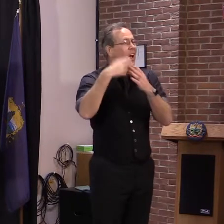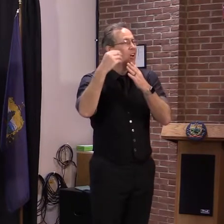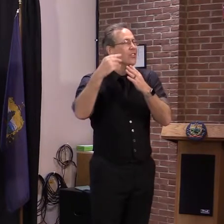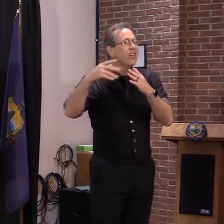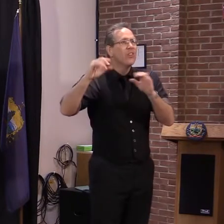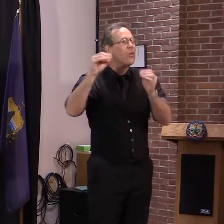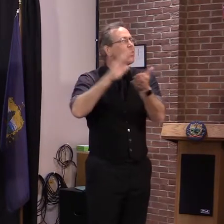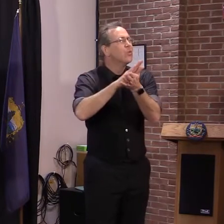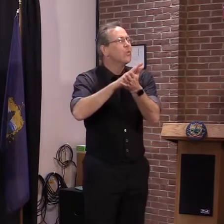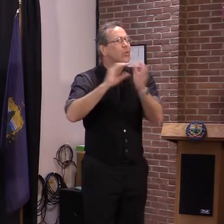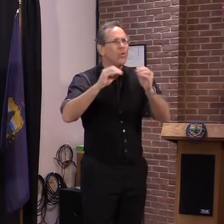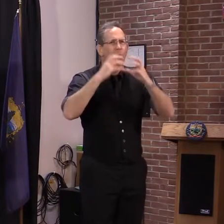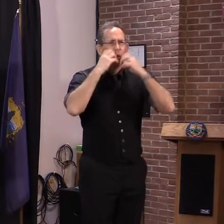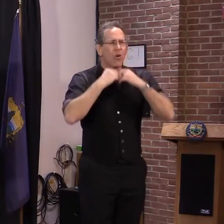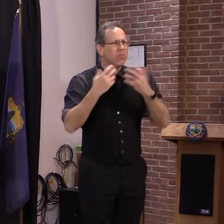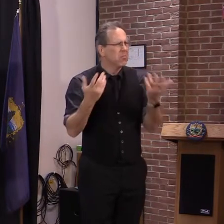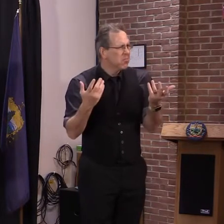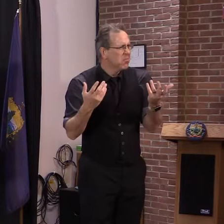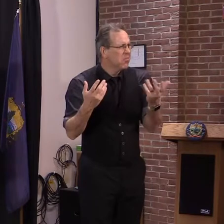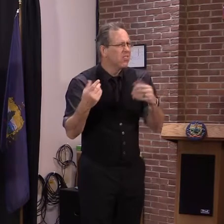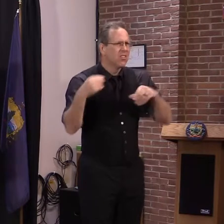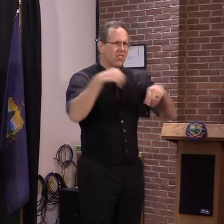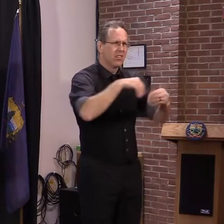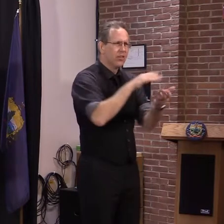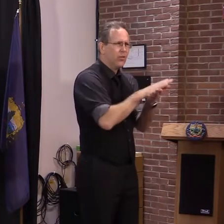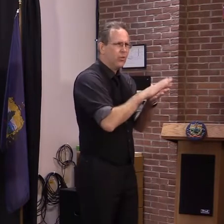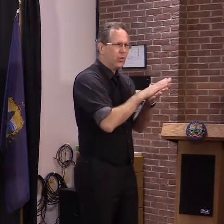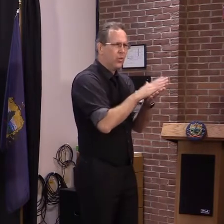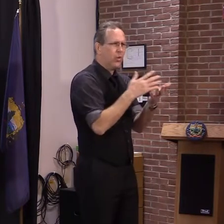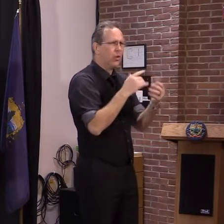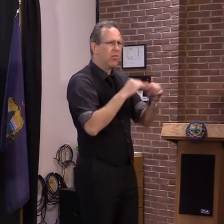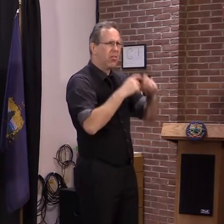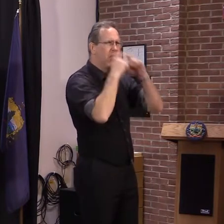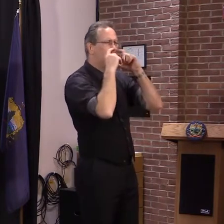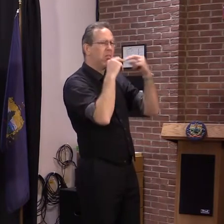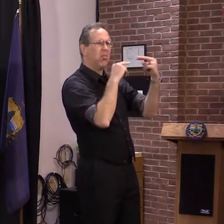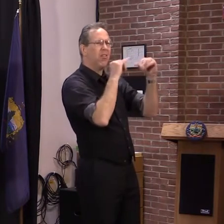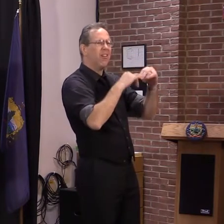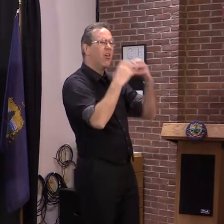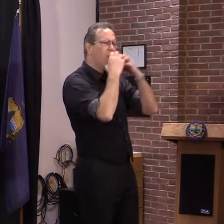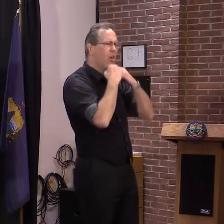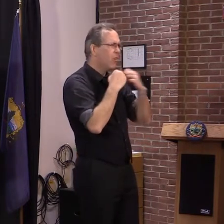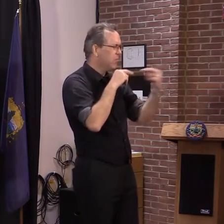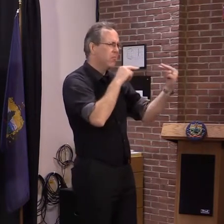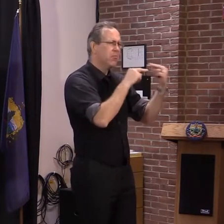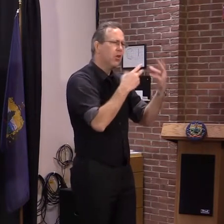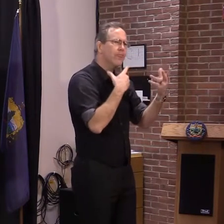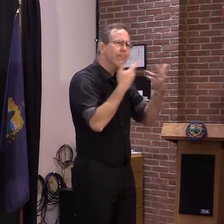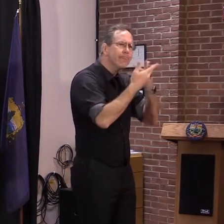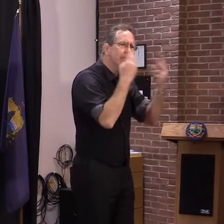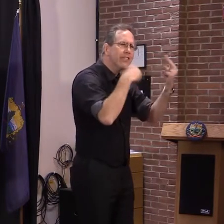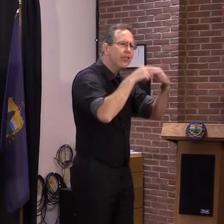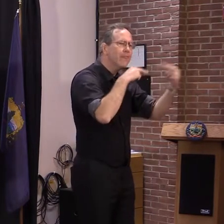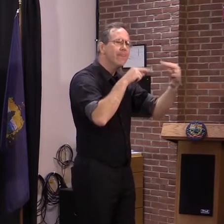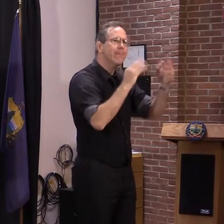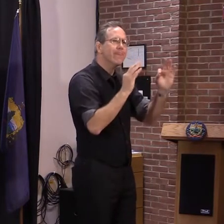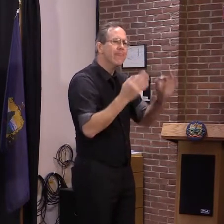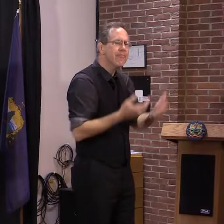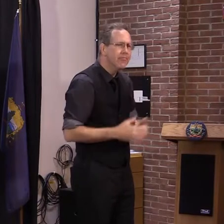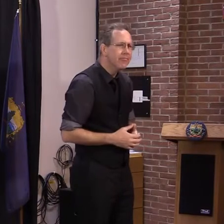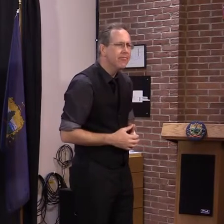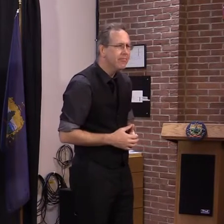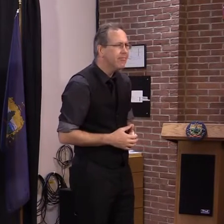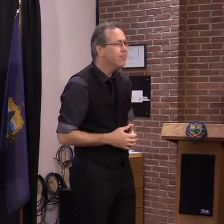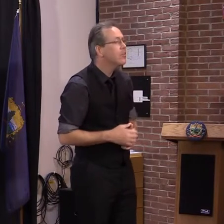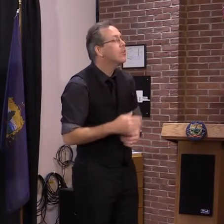and our students and staff transition from those settings to the potentially more restrictive settings of school. Most of our schools will be